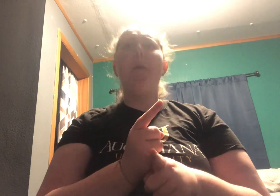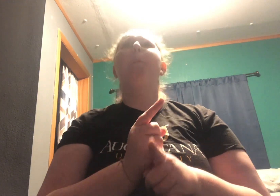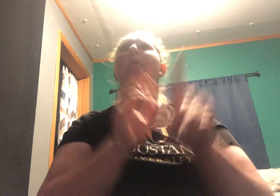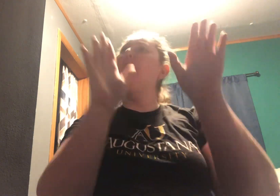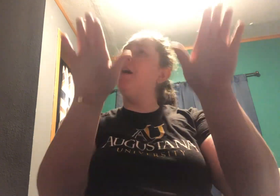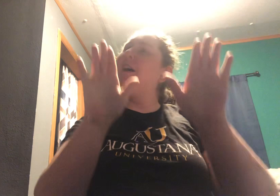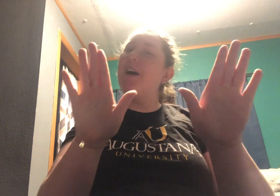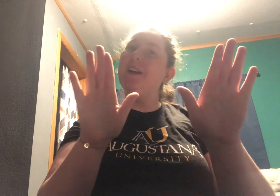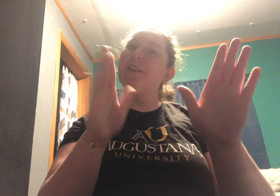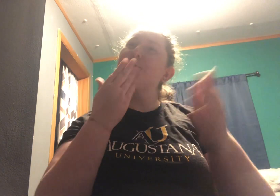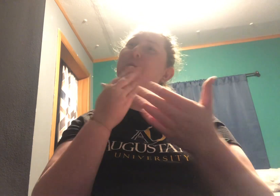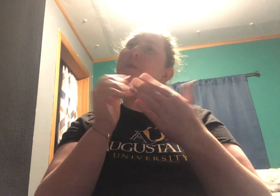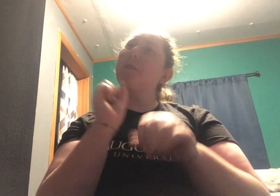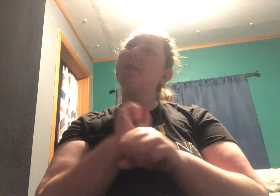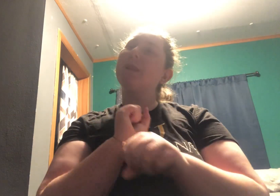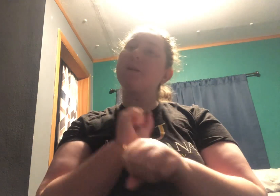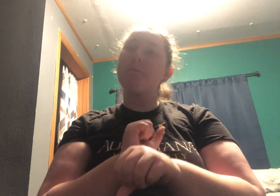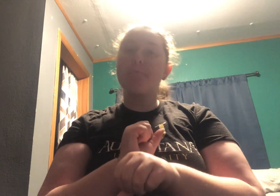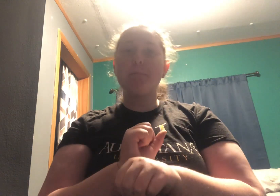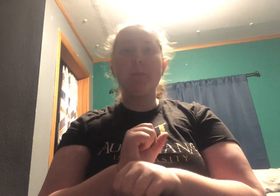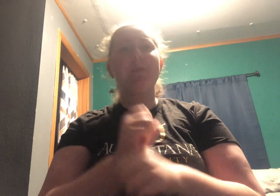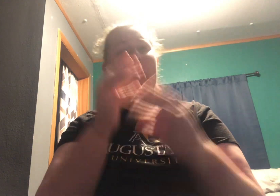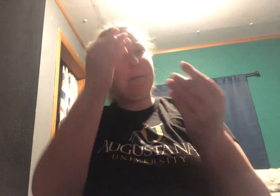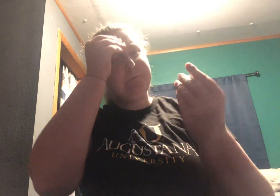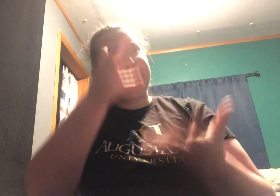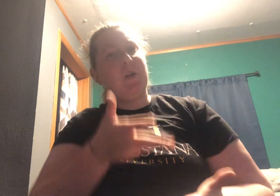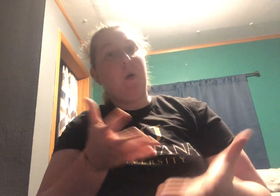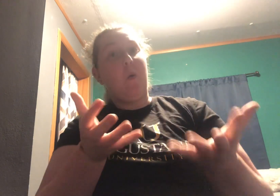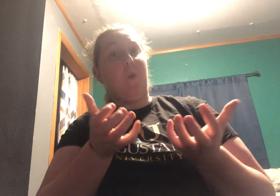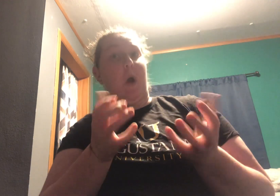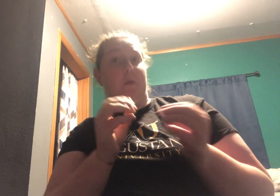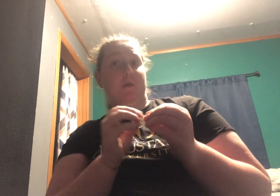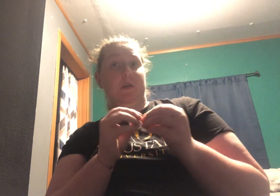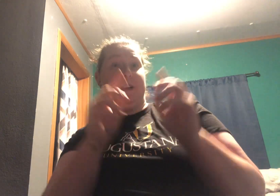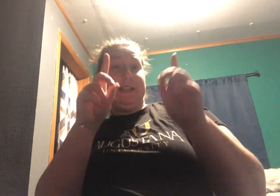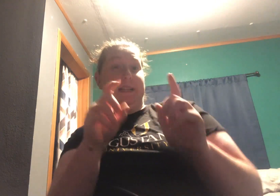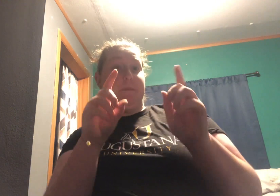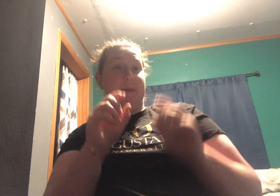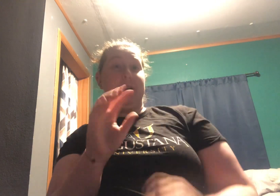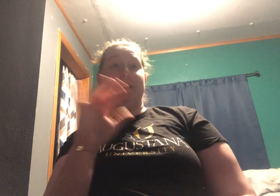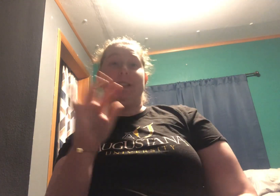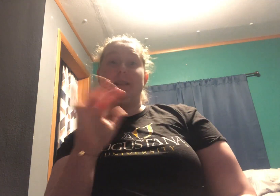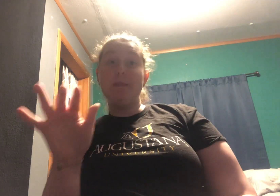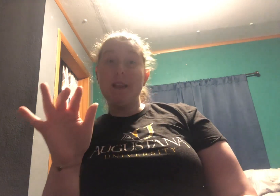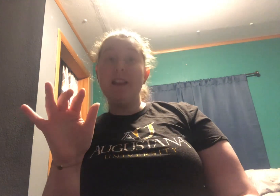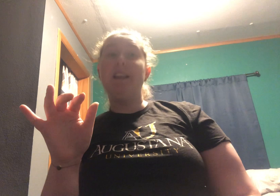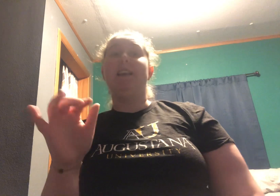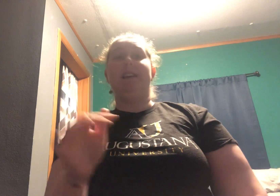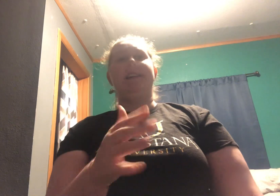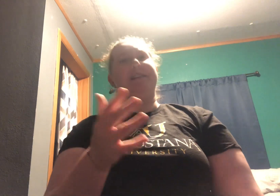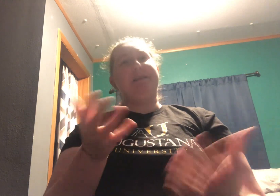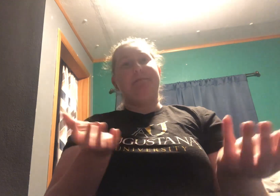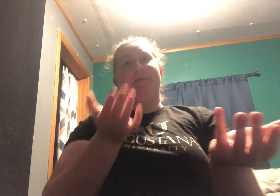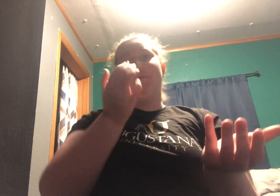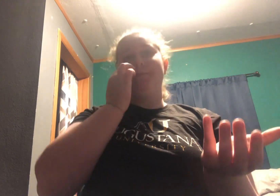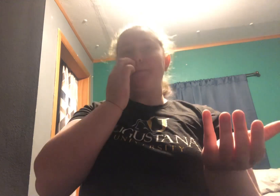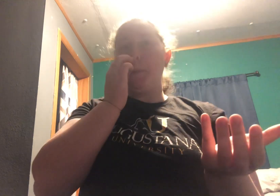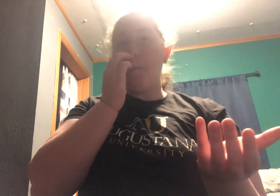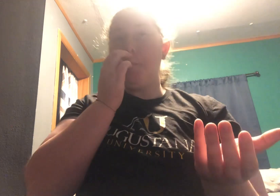know if you want more spelling tests, or if you hate spelling tests. But I just thought it's been a long time, maybe a